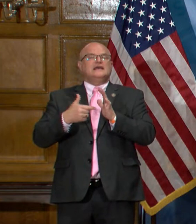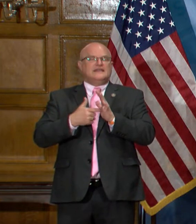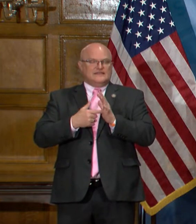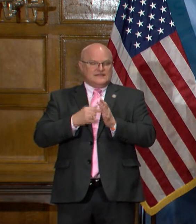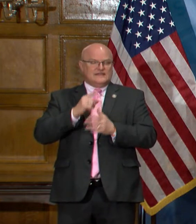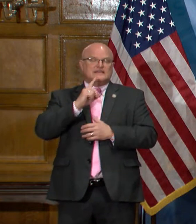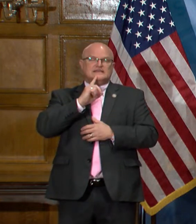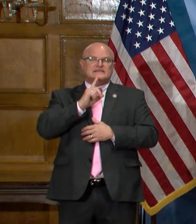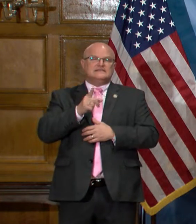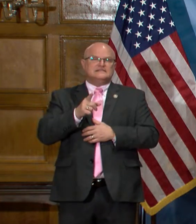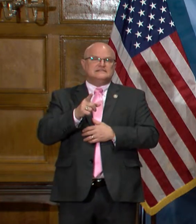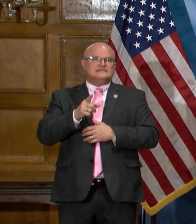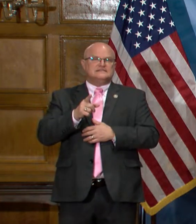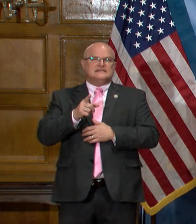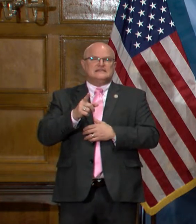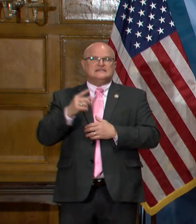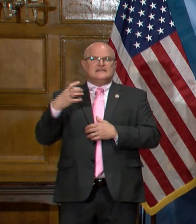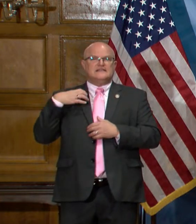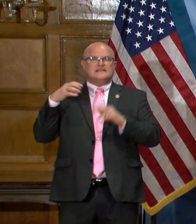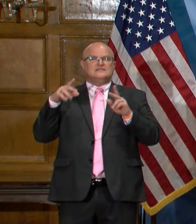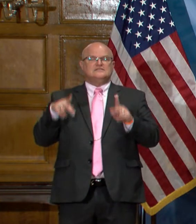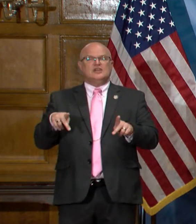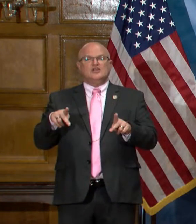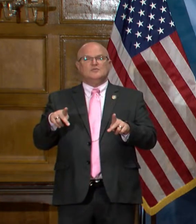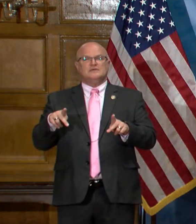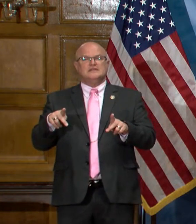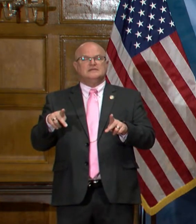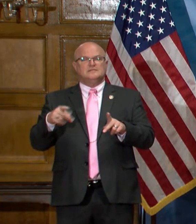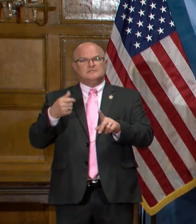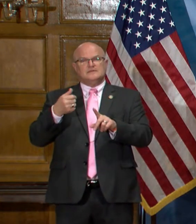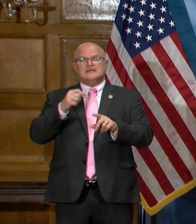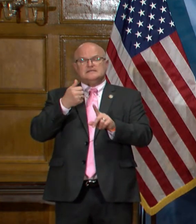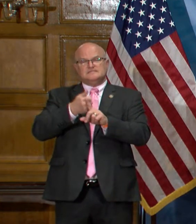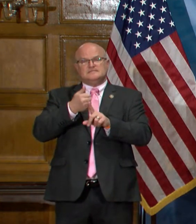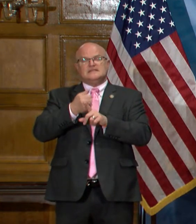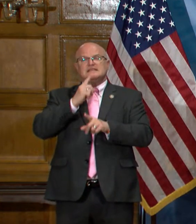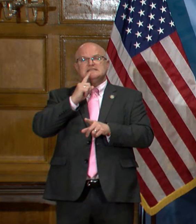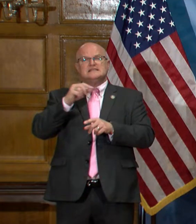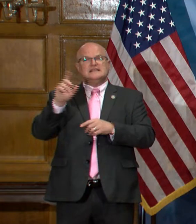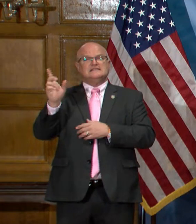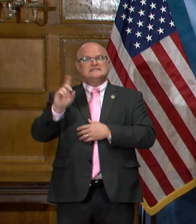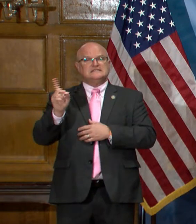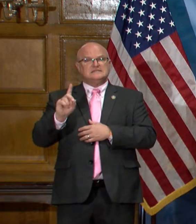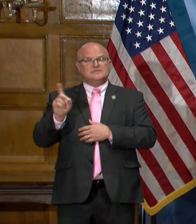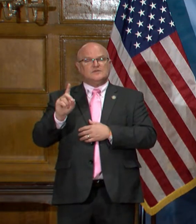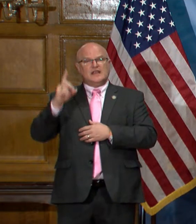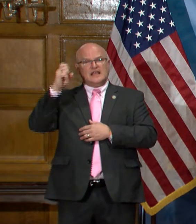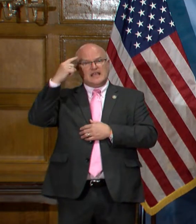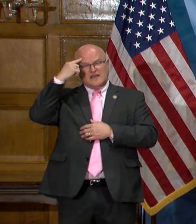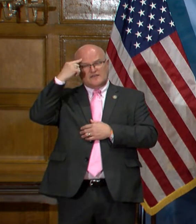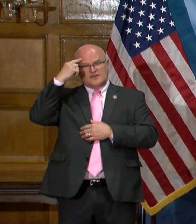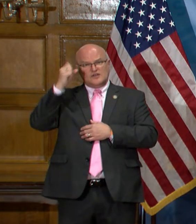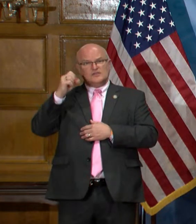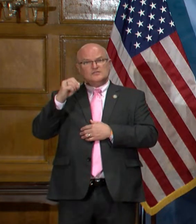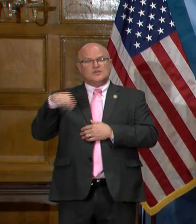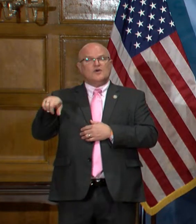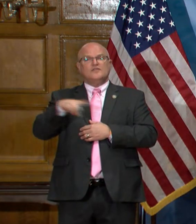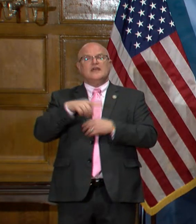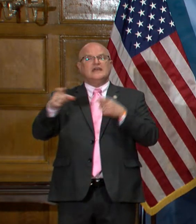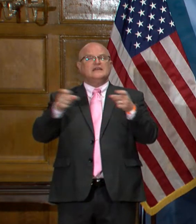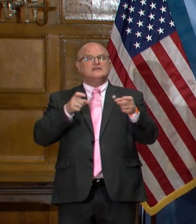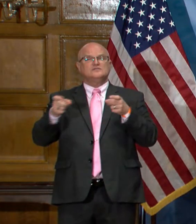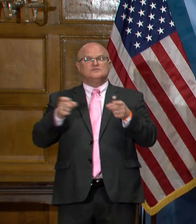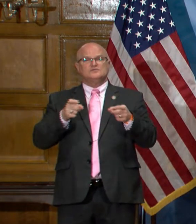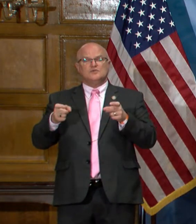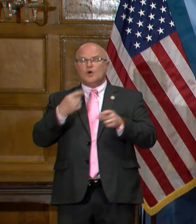is, the chairmanship is in the Democratic governorships, and so they